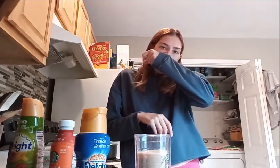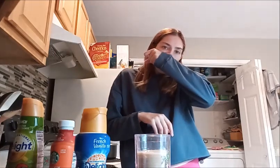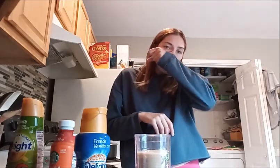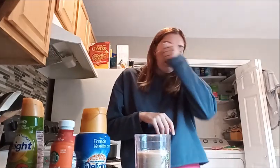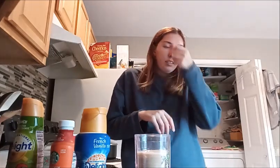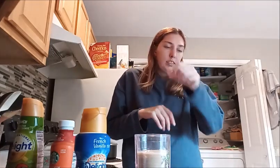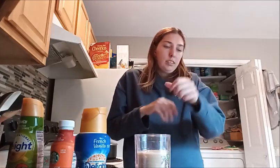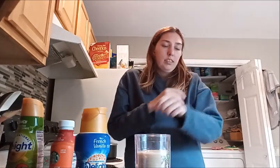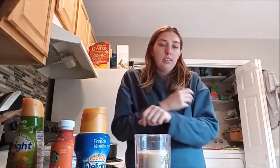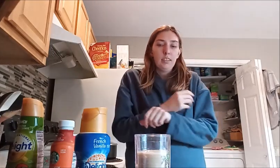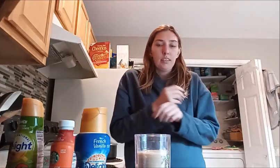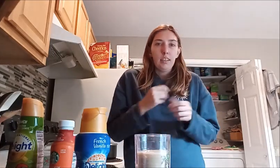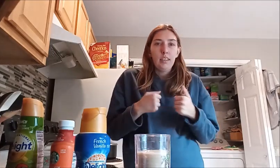So yeah, there's that.